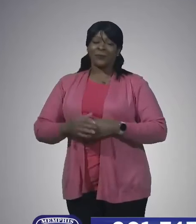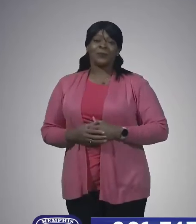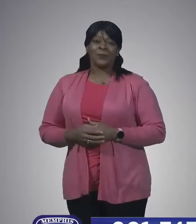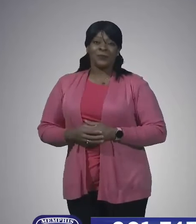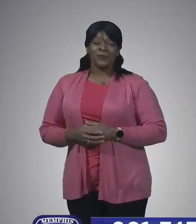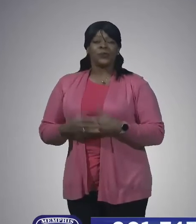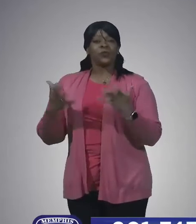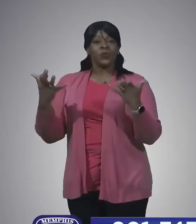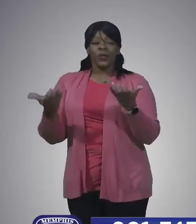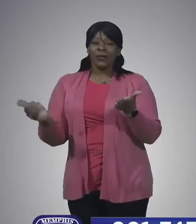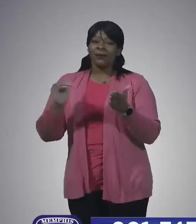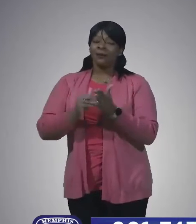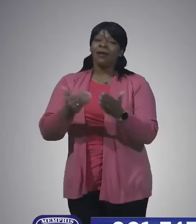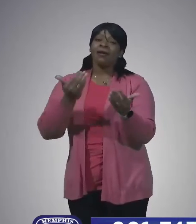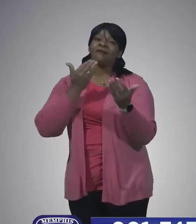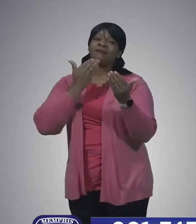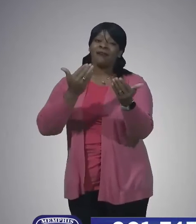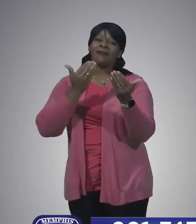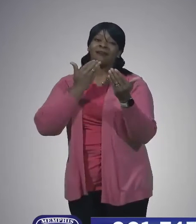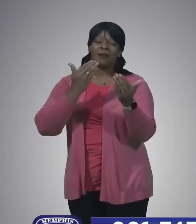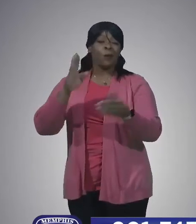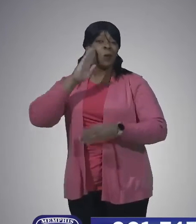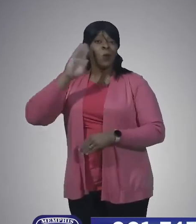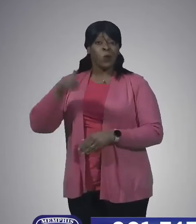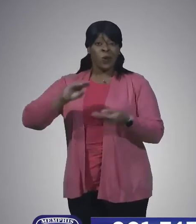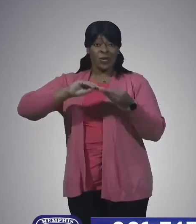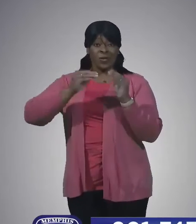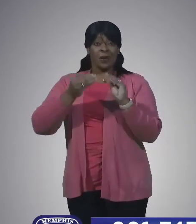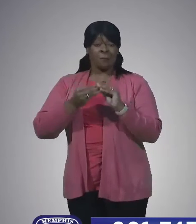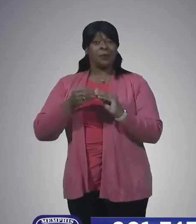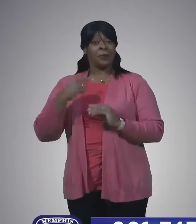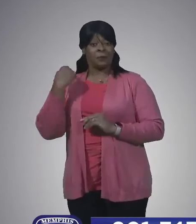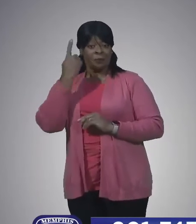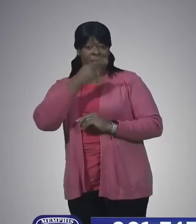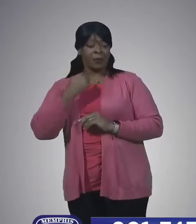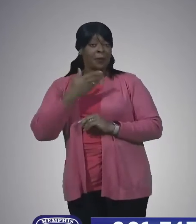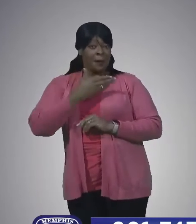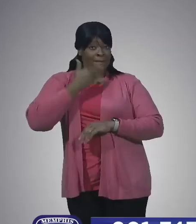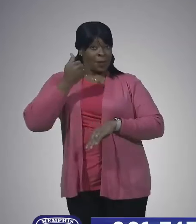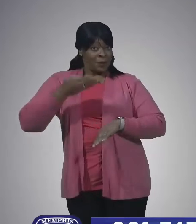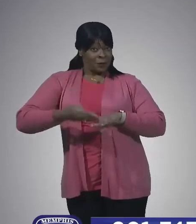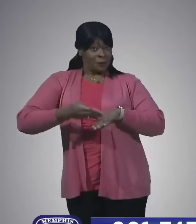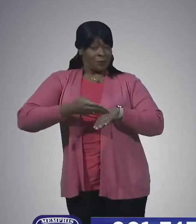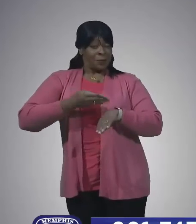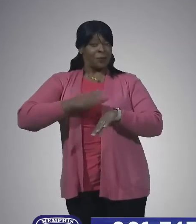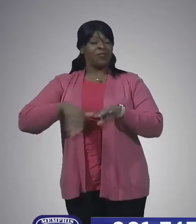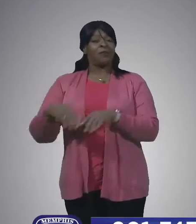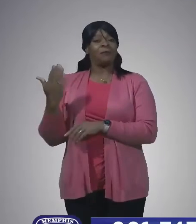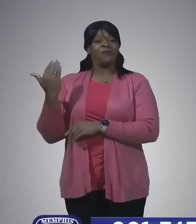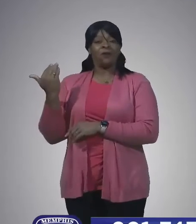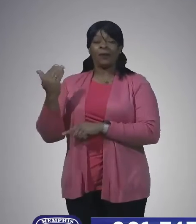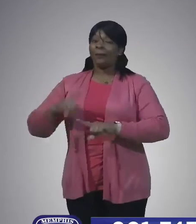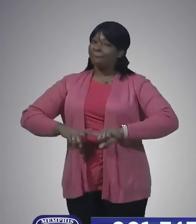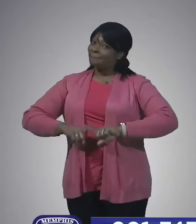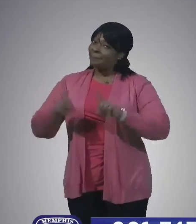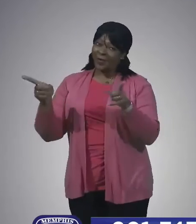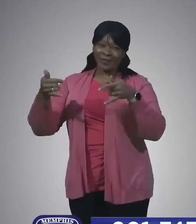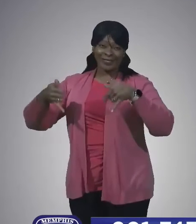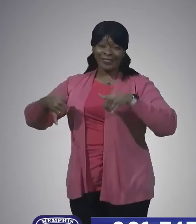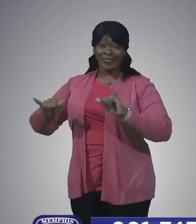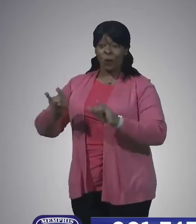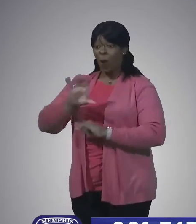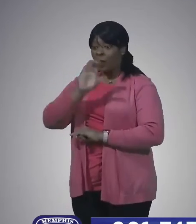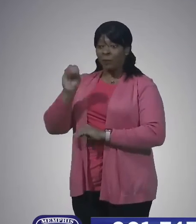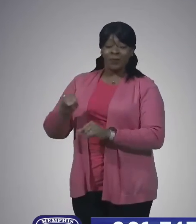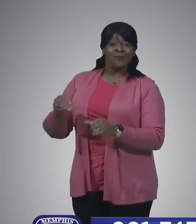I just want to once again say thank you. I know that our numbers are looking better than they have in the past, but we're still not all the way